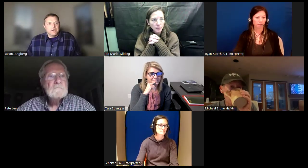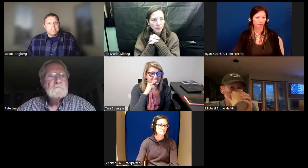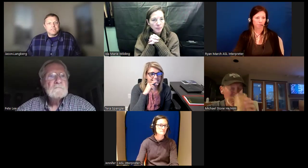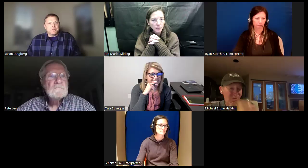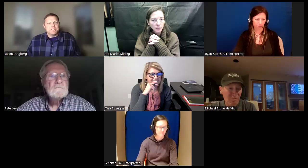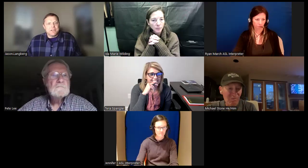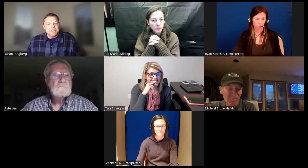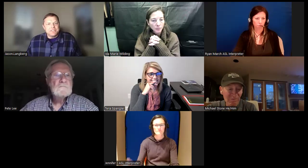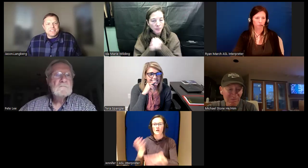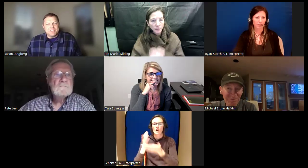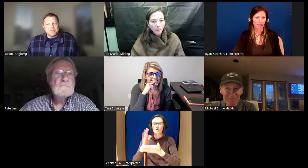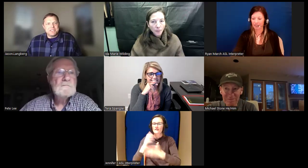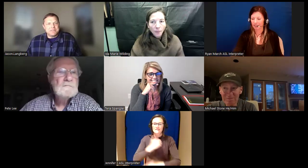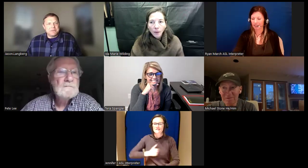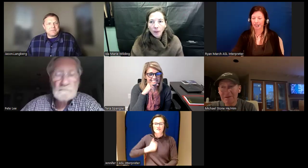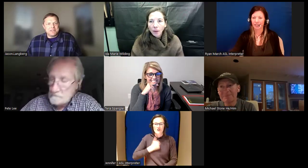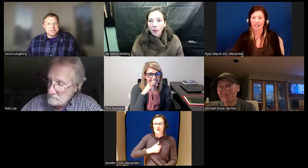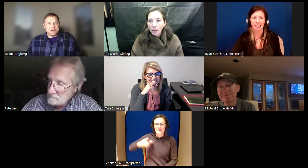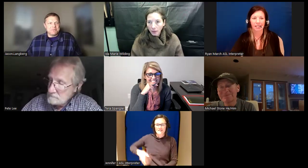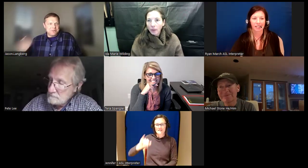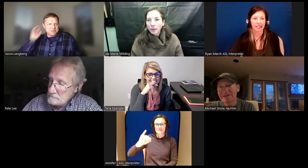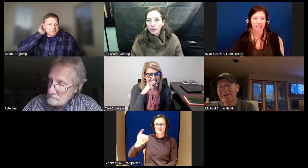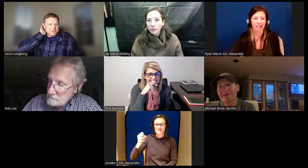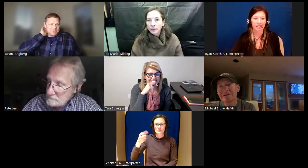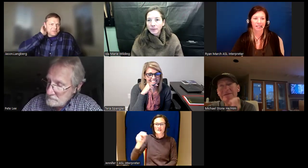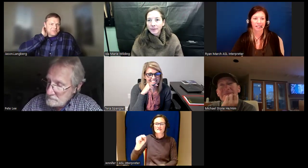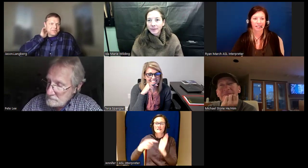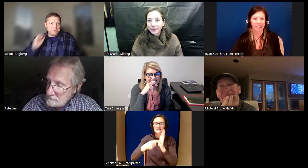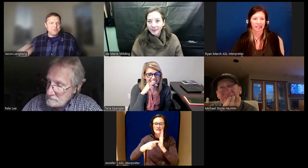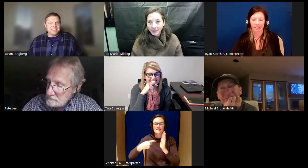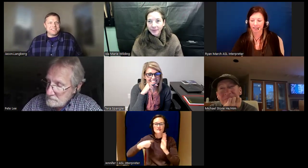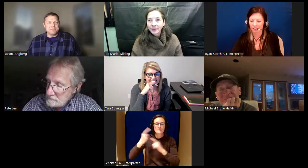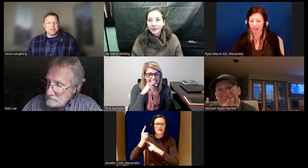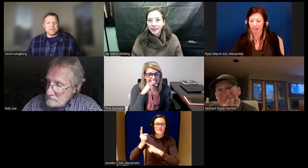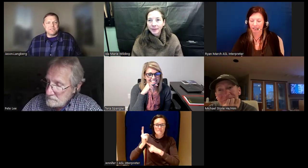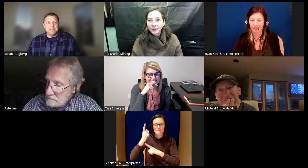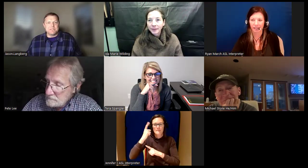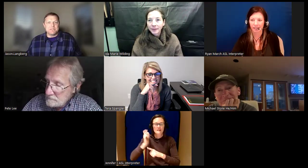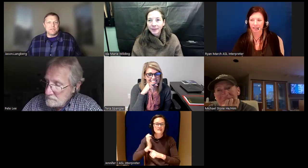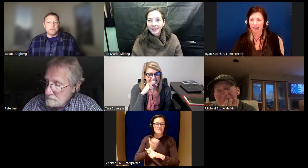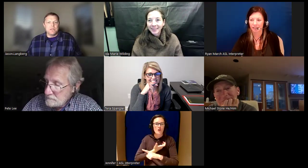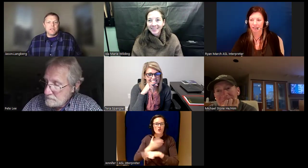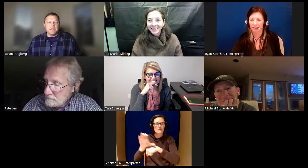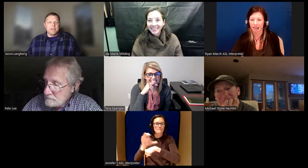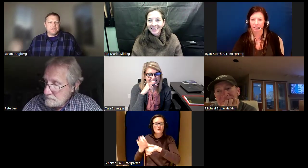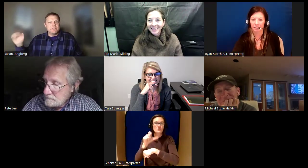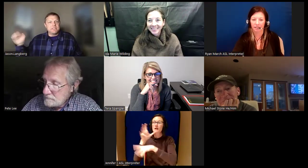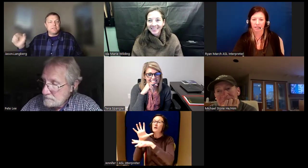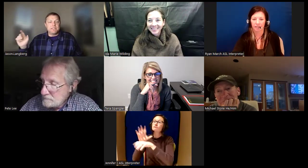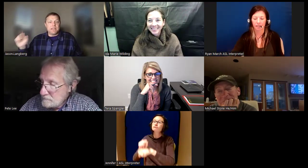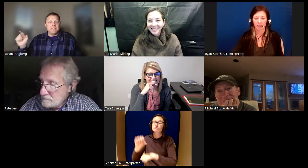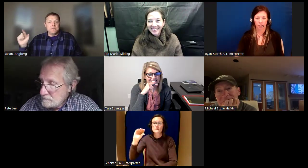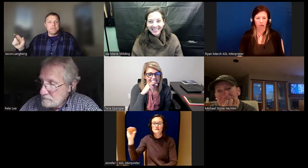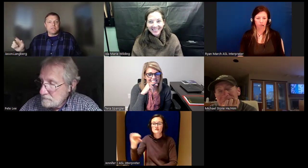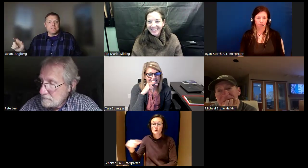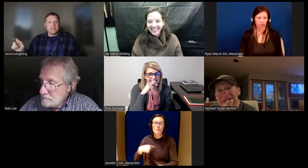All right. So sorry, this is Jason. It usually takes me a minute because our computers aren't as used to Zoom as it is Microsoft Teams. So it's specifically